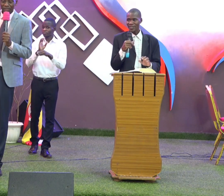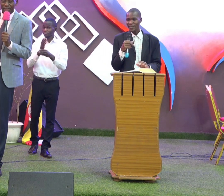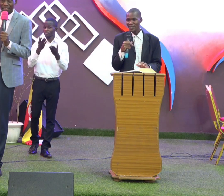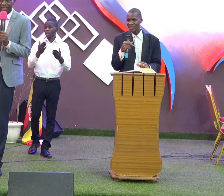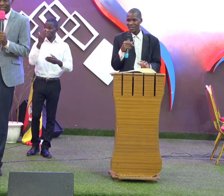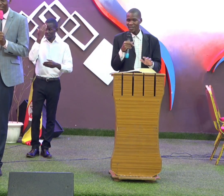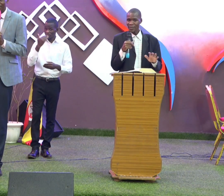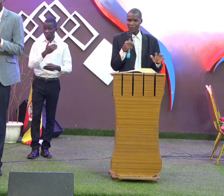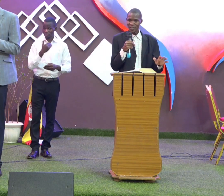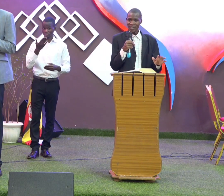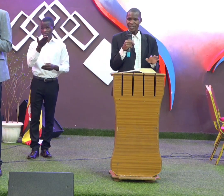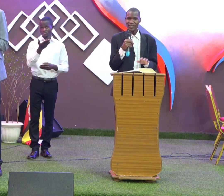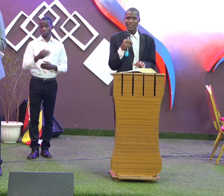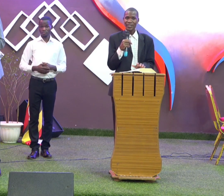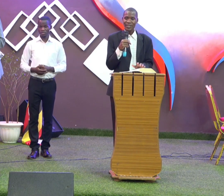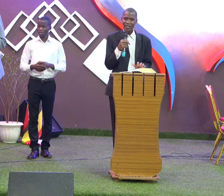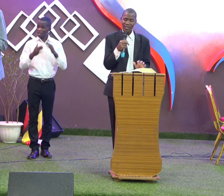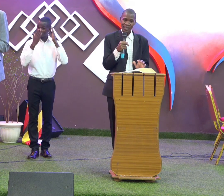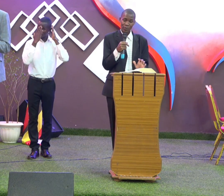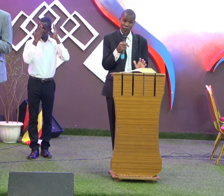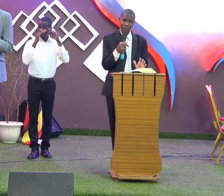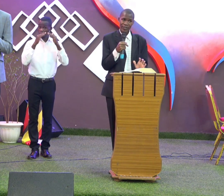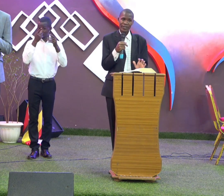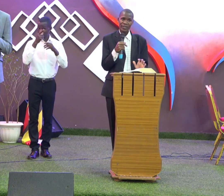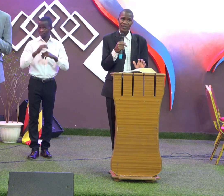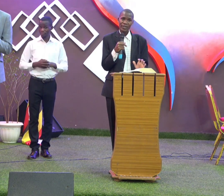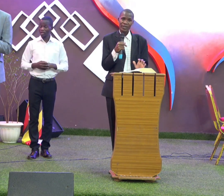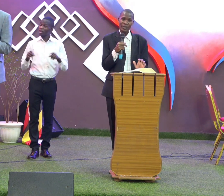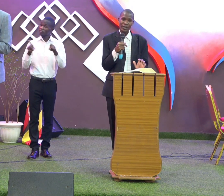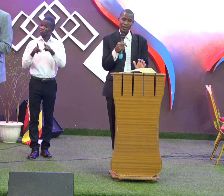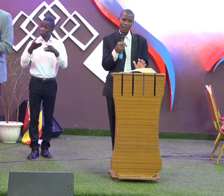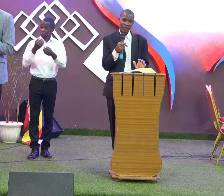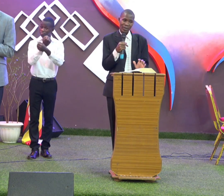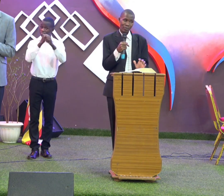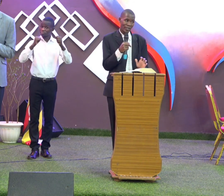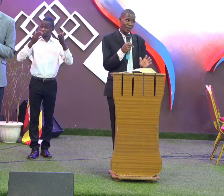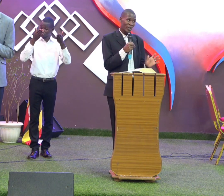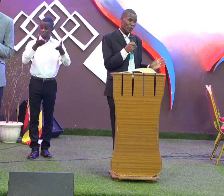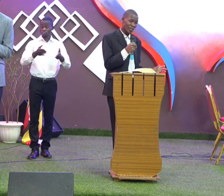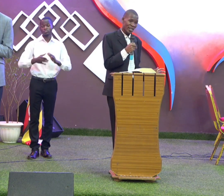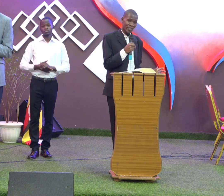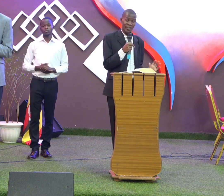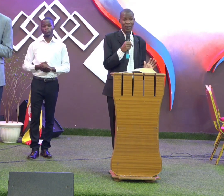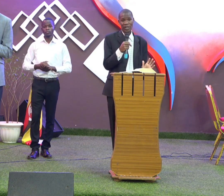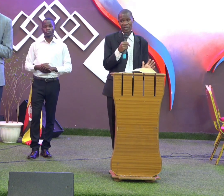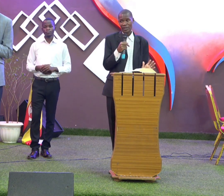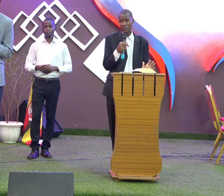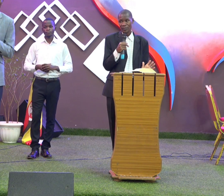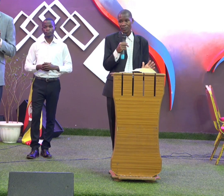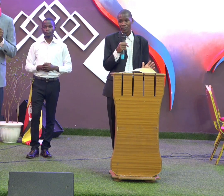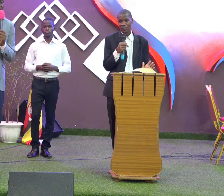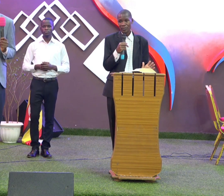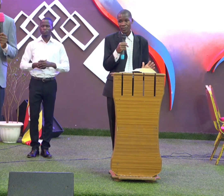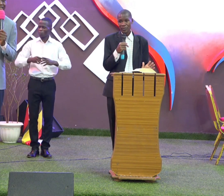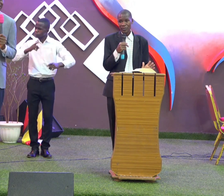mwa Katoliki, in Catholic churches, mizikiti, in mosques. Nene no mbalokole nayo kituuse. But even in Christians it is happening.